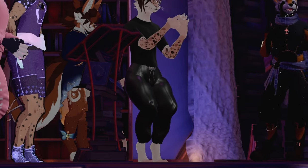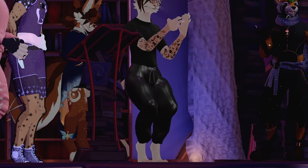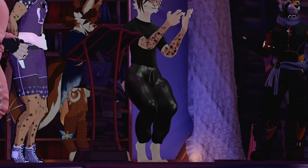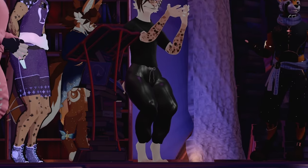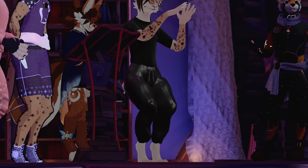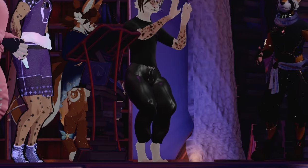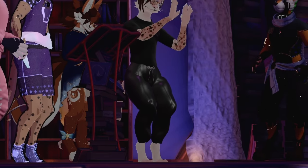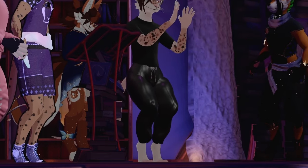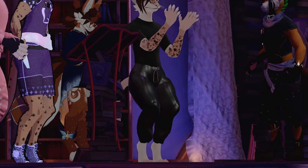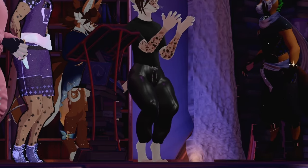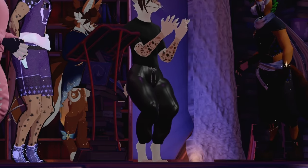the better.